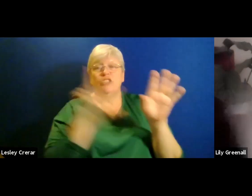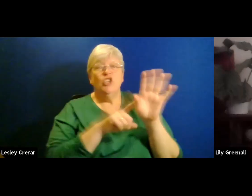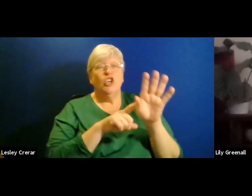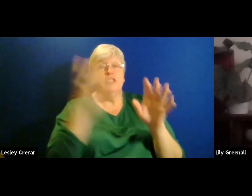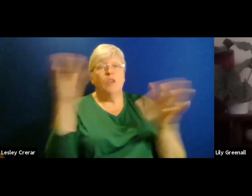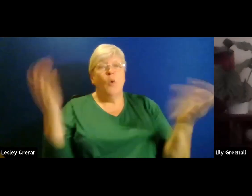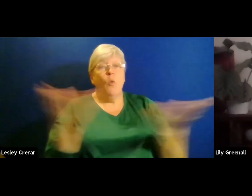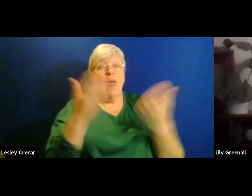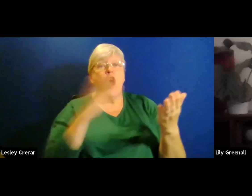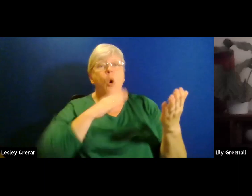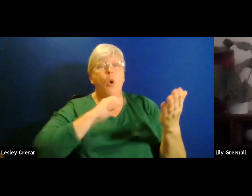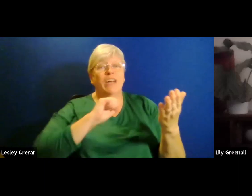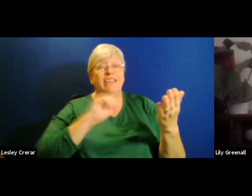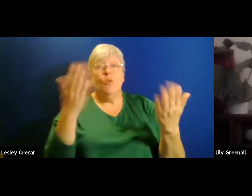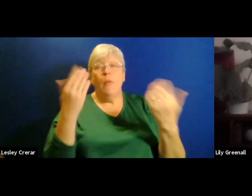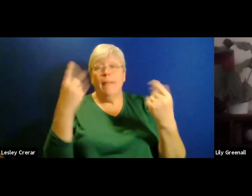Welcome, Gabrielle.